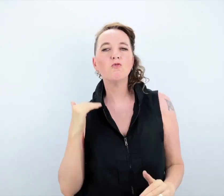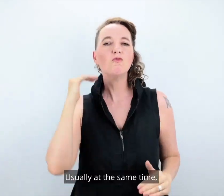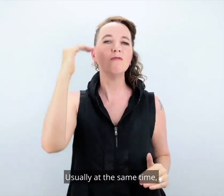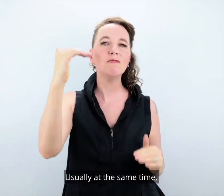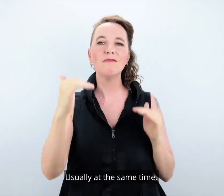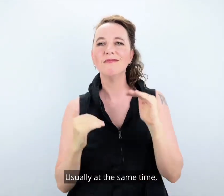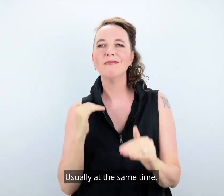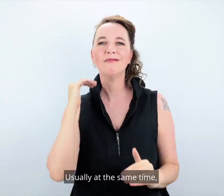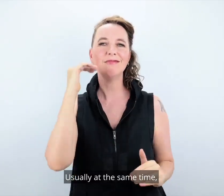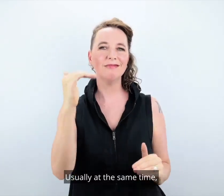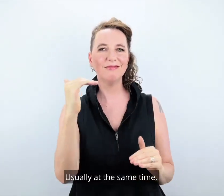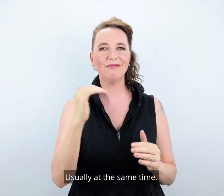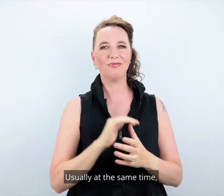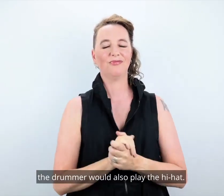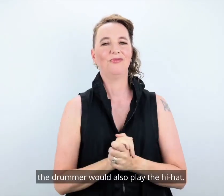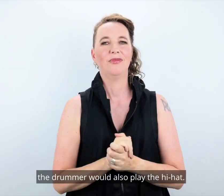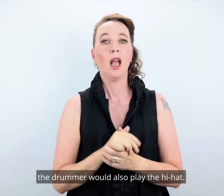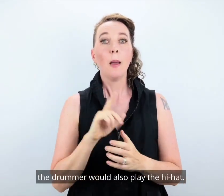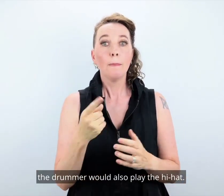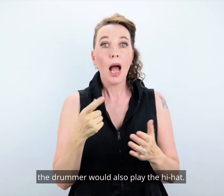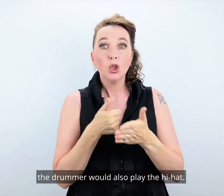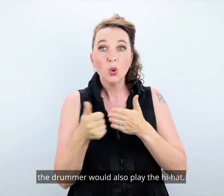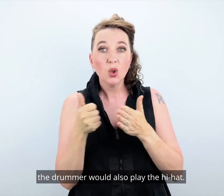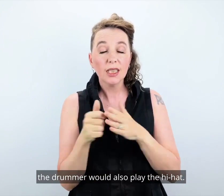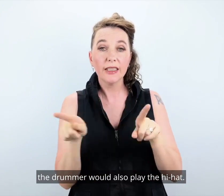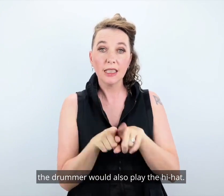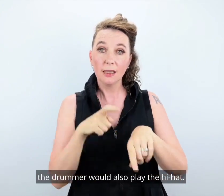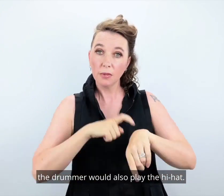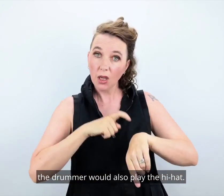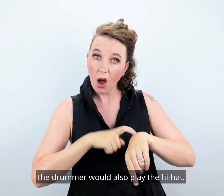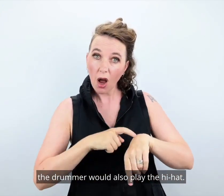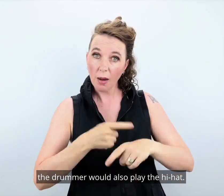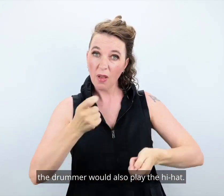Usually at the same time, the drummer will also play the hi-hat.